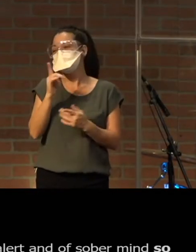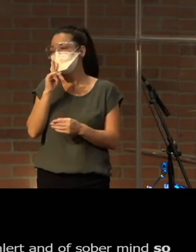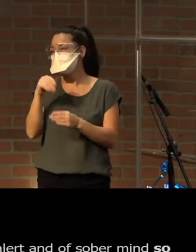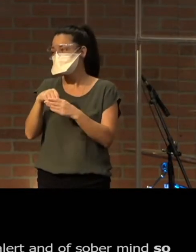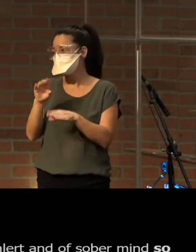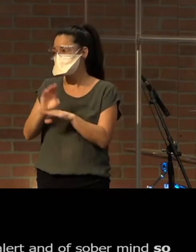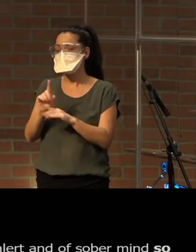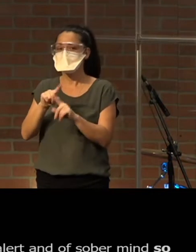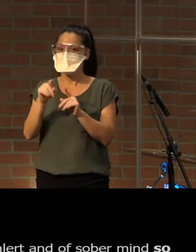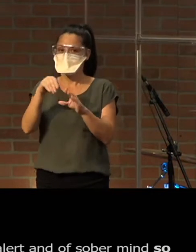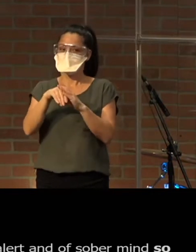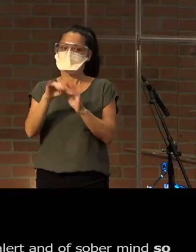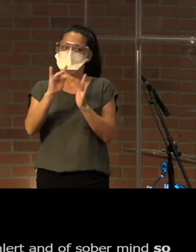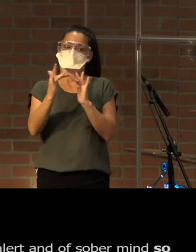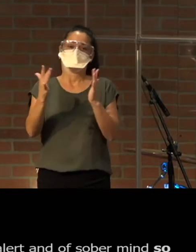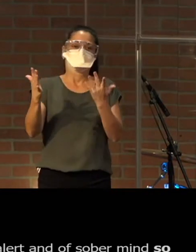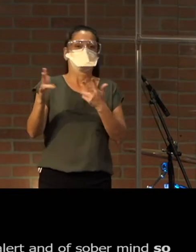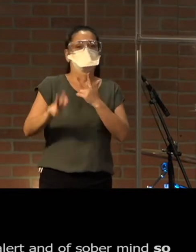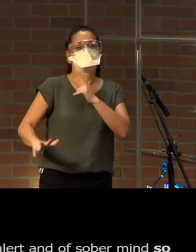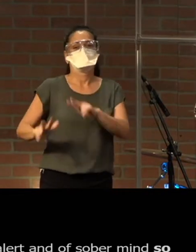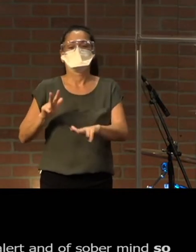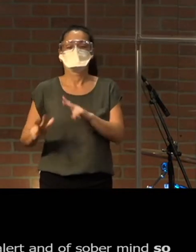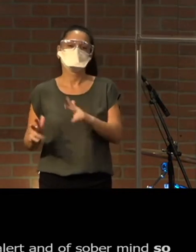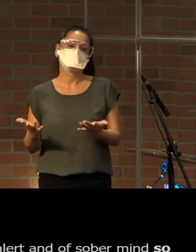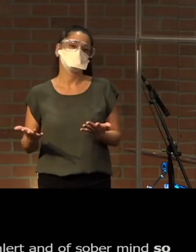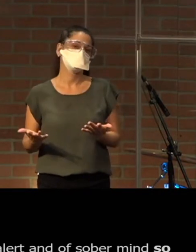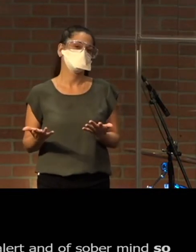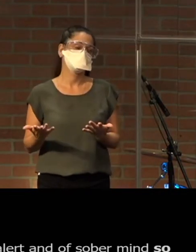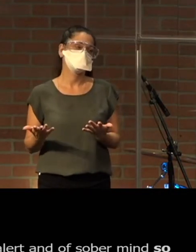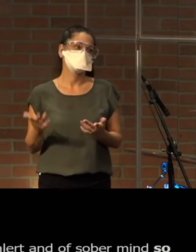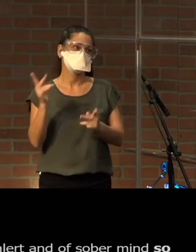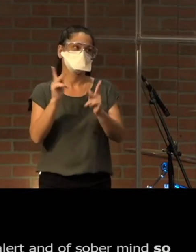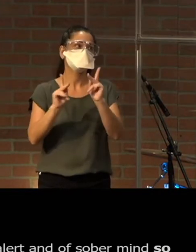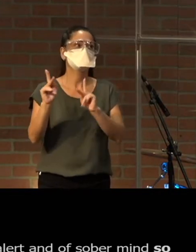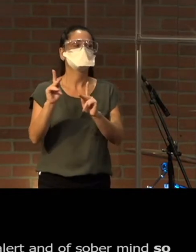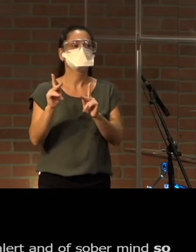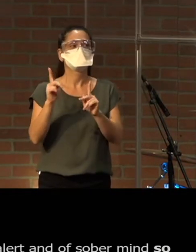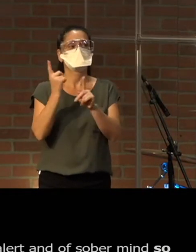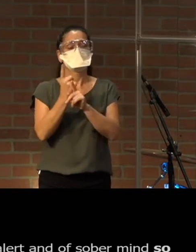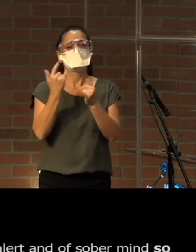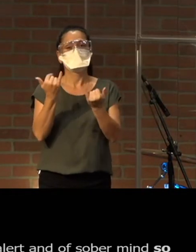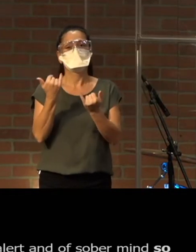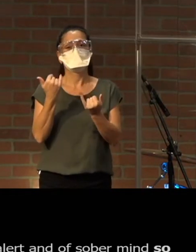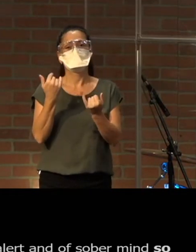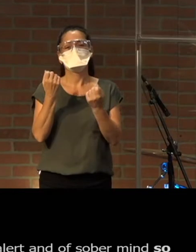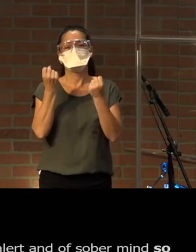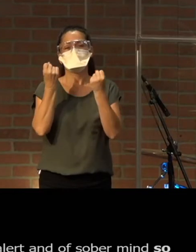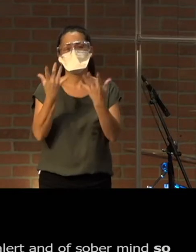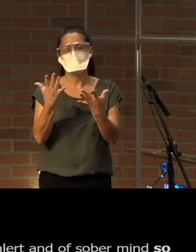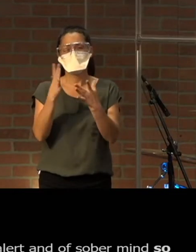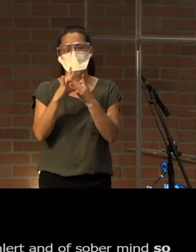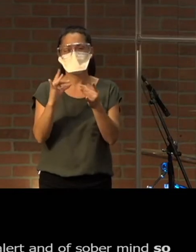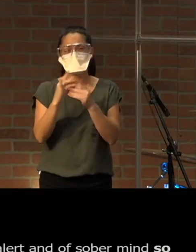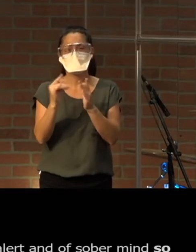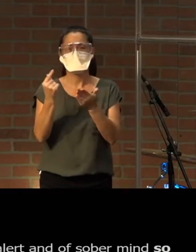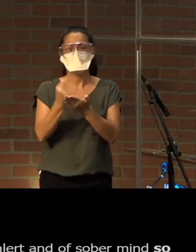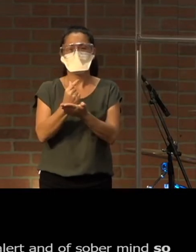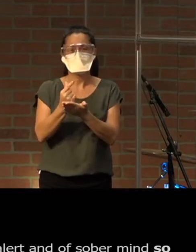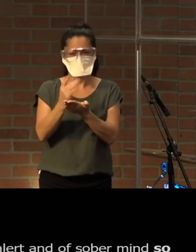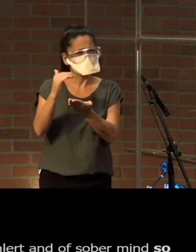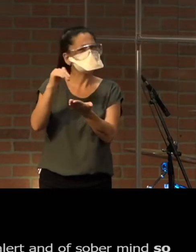other churches, by the way. Right now, there are countless stories of gospel-centered churches being twisted and